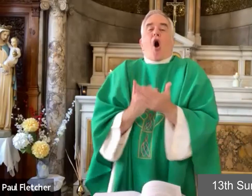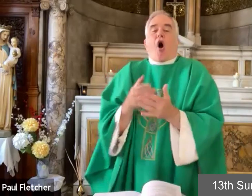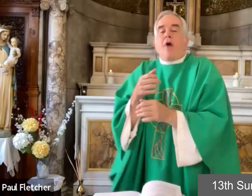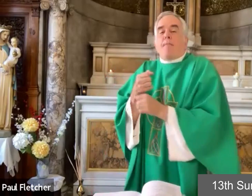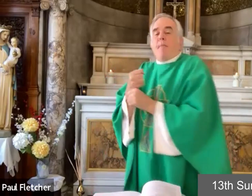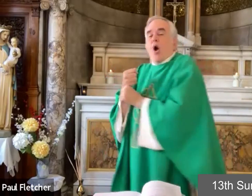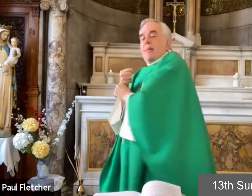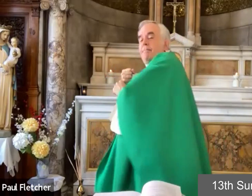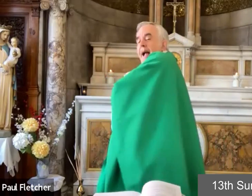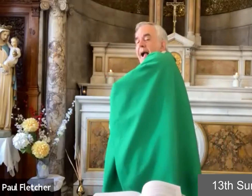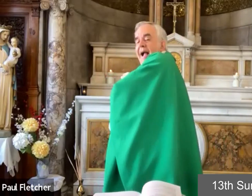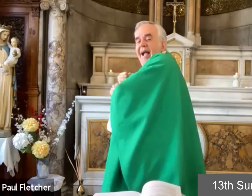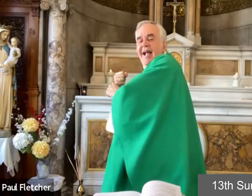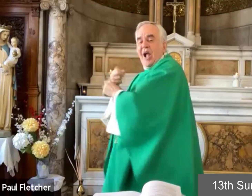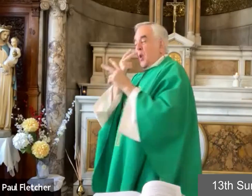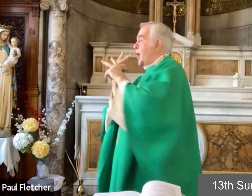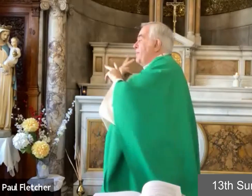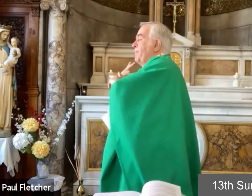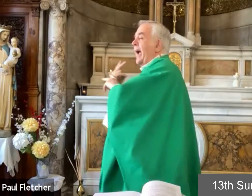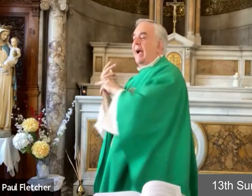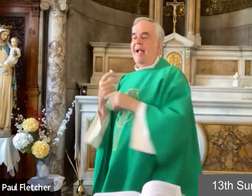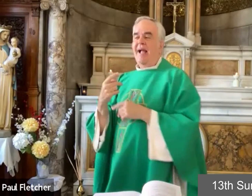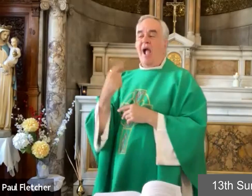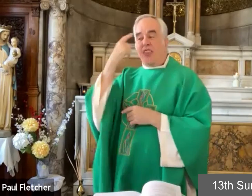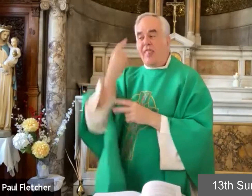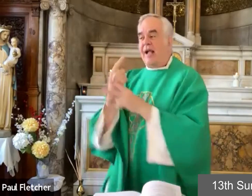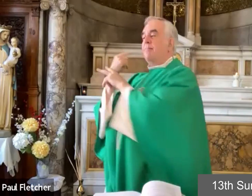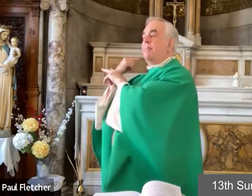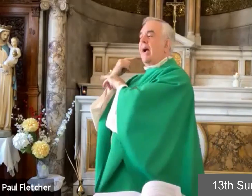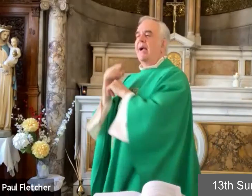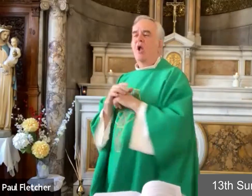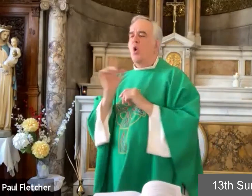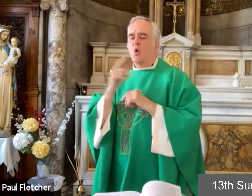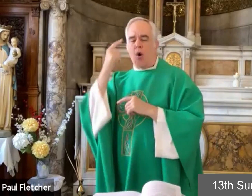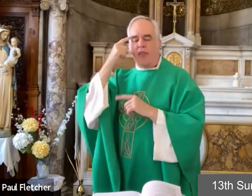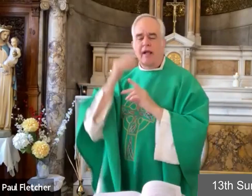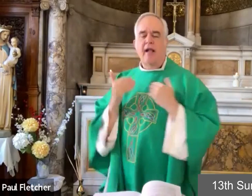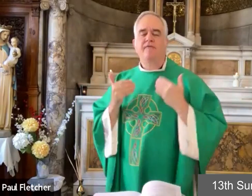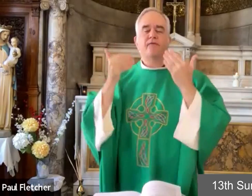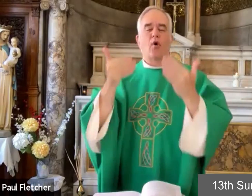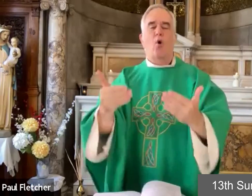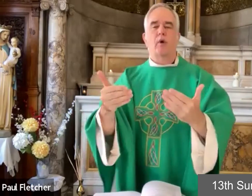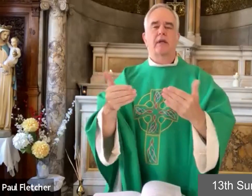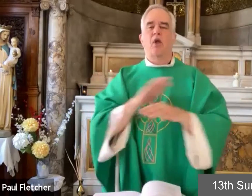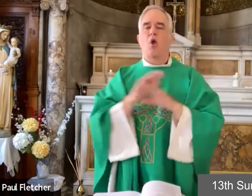heart pulling back, looking back, thinking back, not thinking forward,